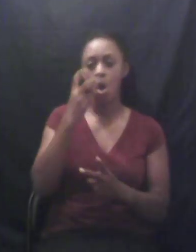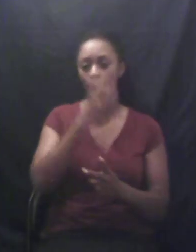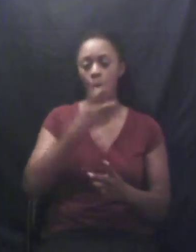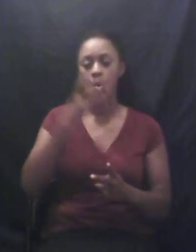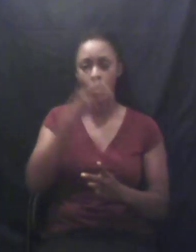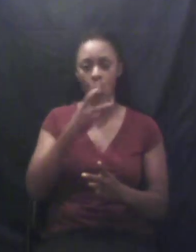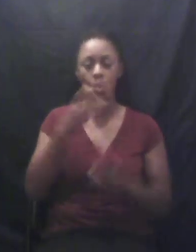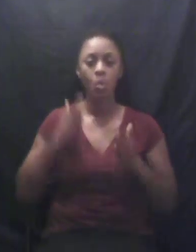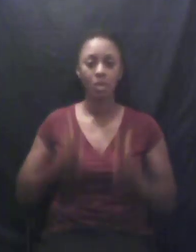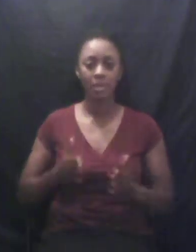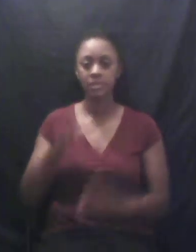mode.